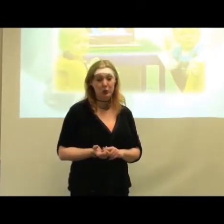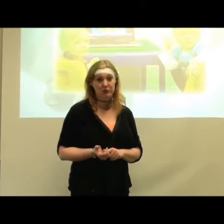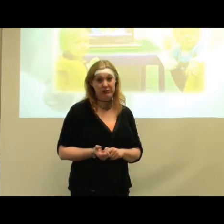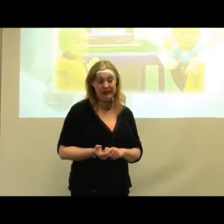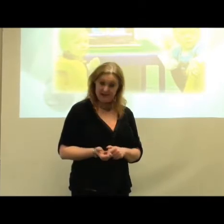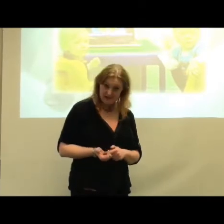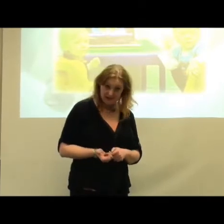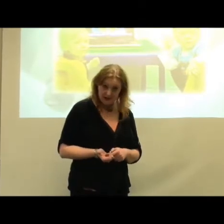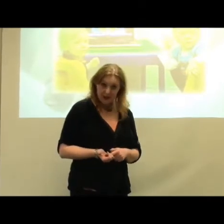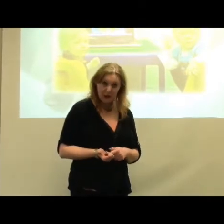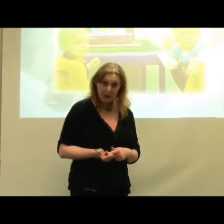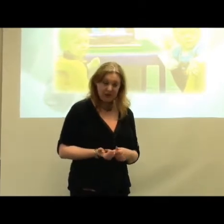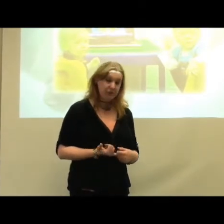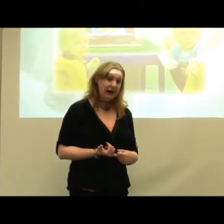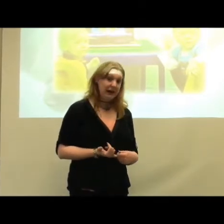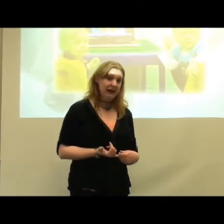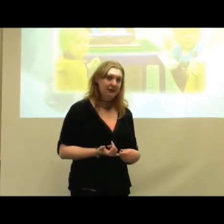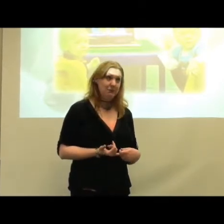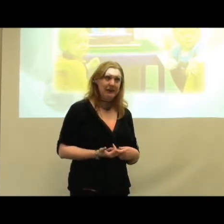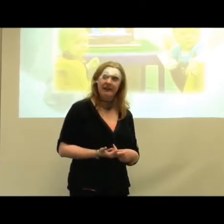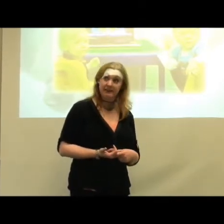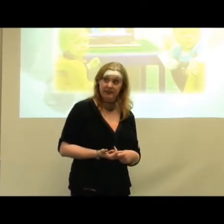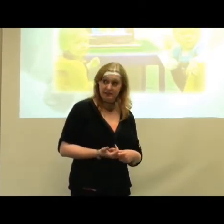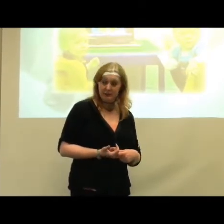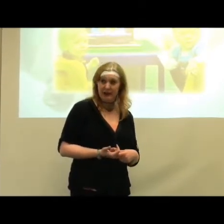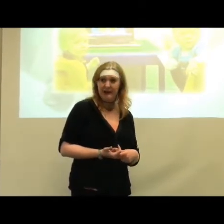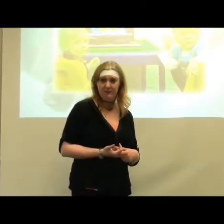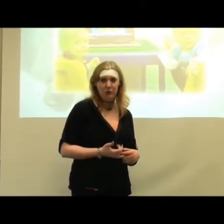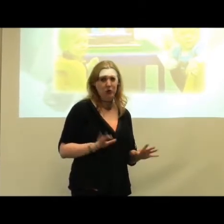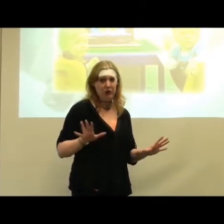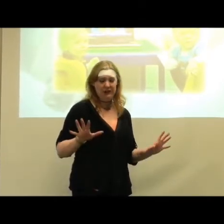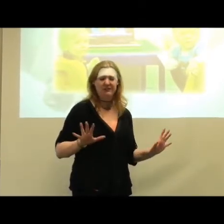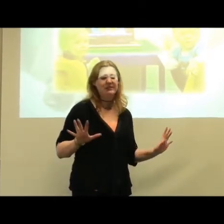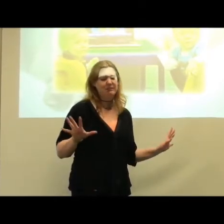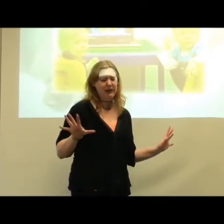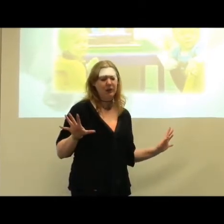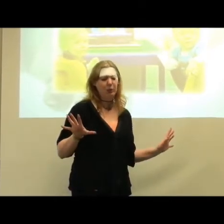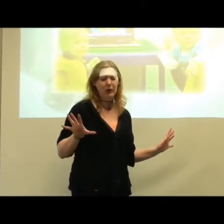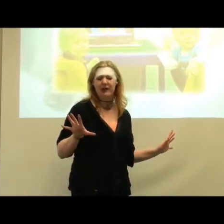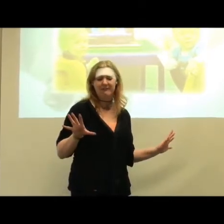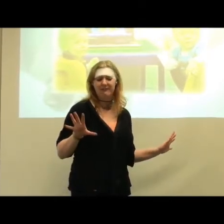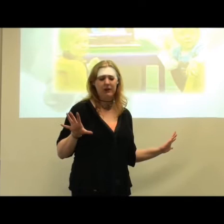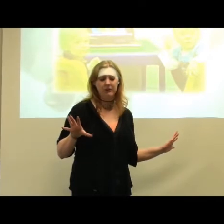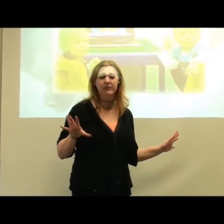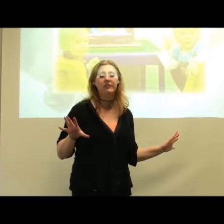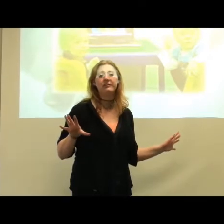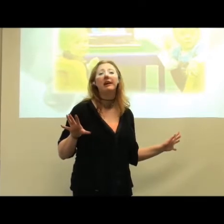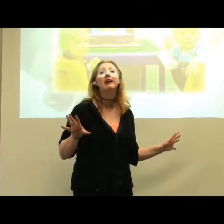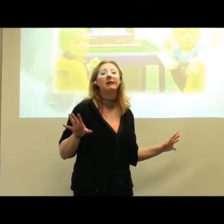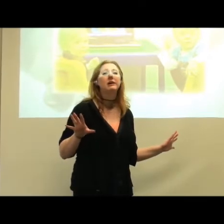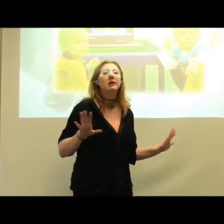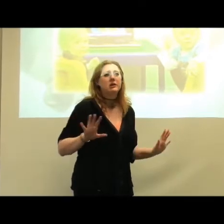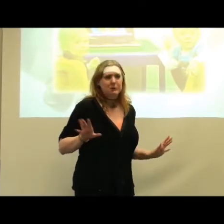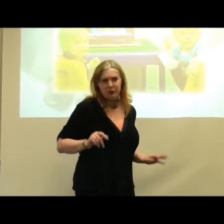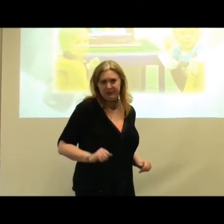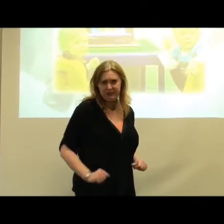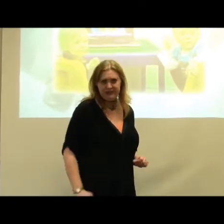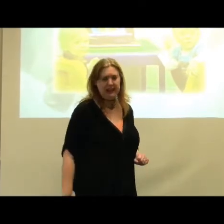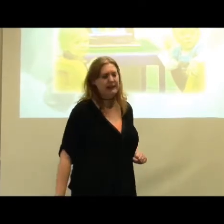huge hit amongst my nieces. My nephew Nolan is, you know, way far sophisticated, more sophisticated